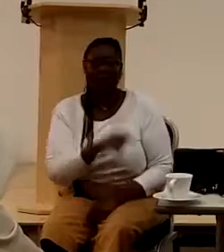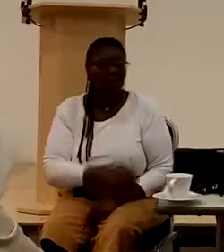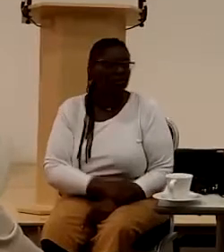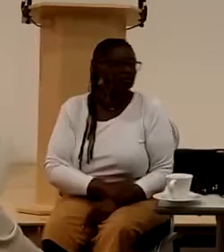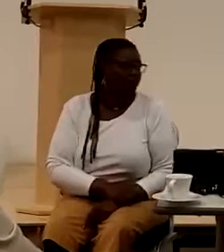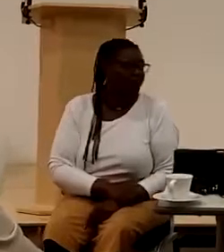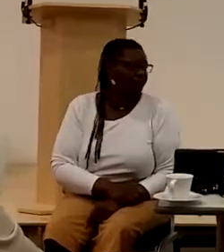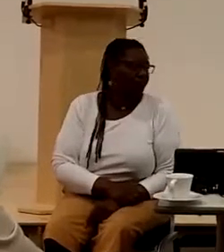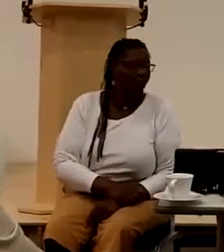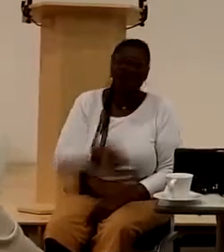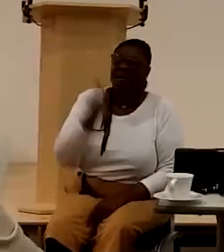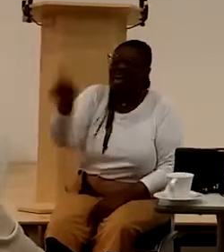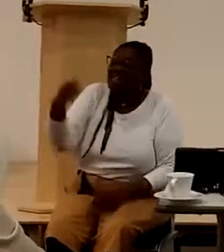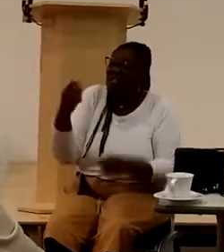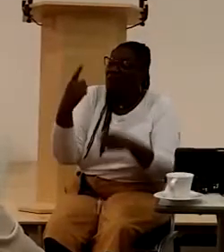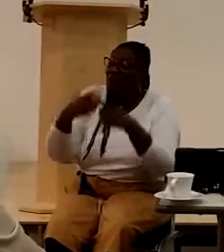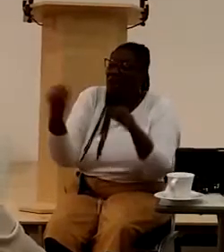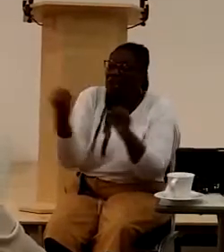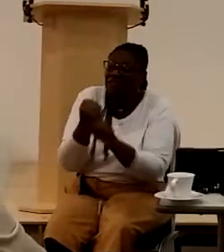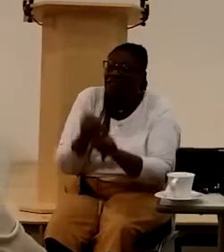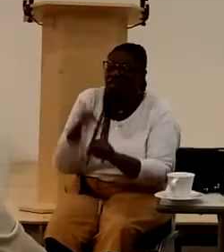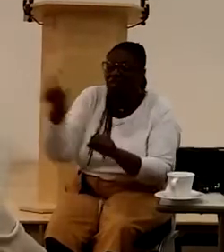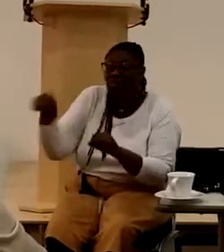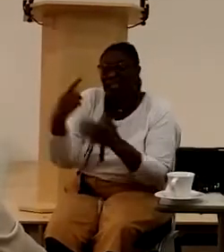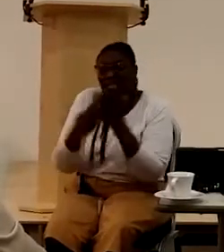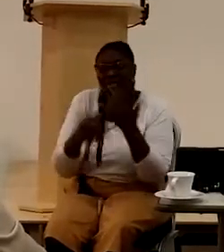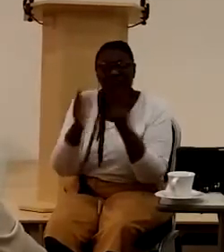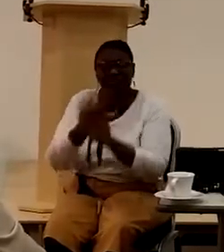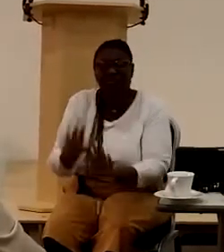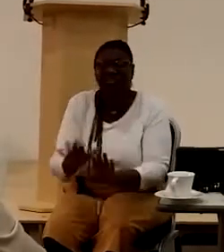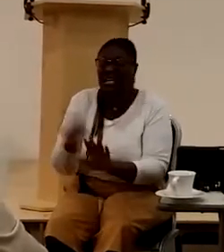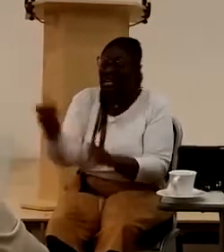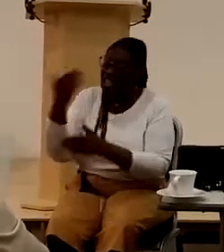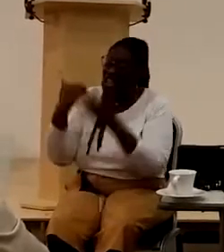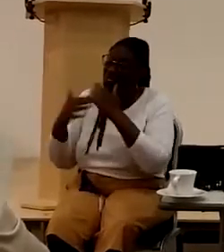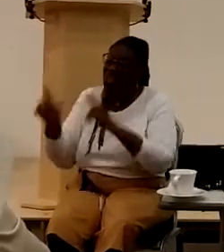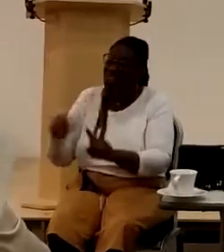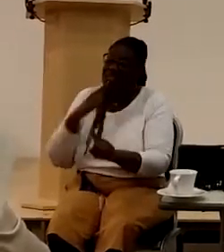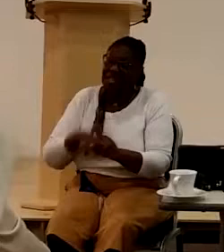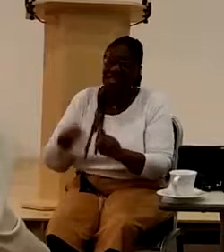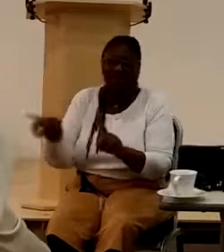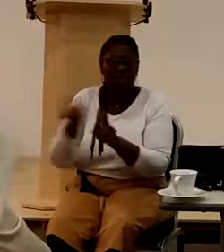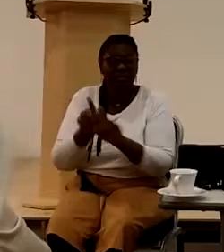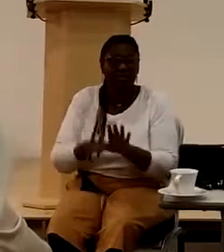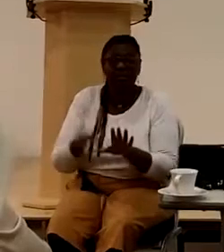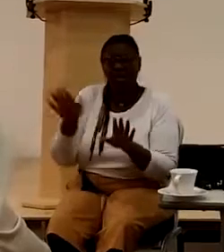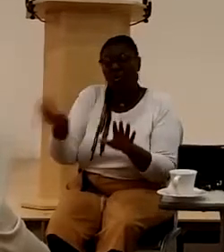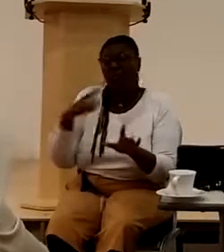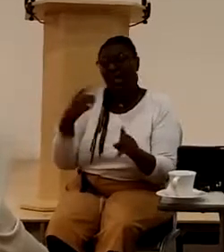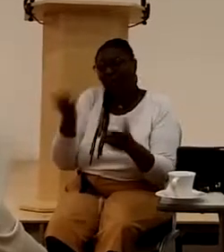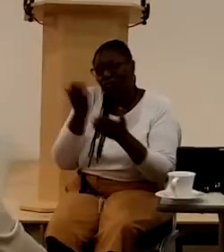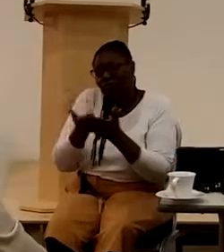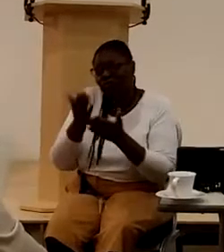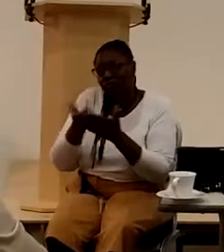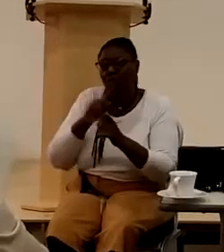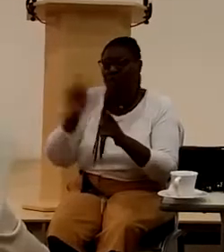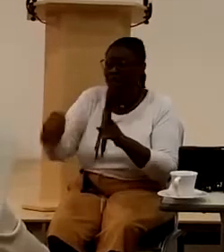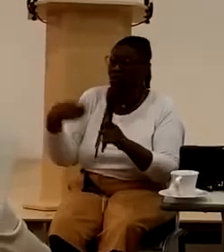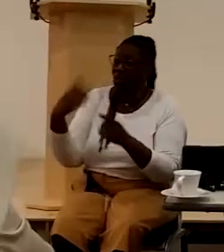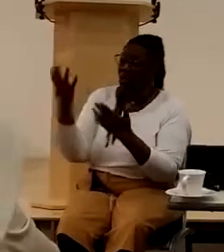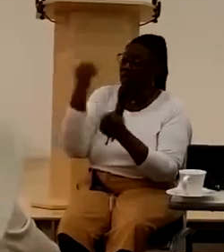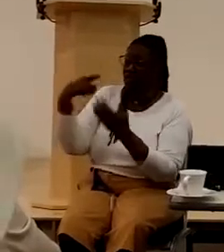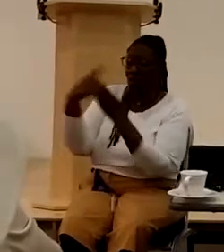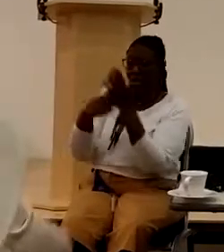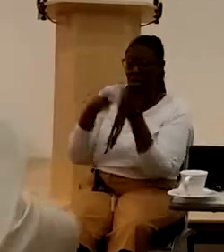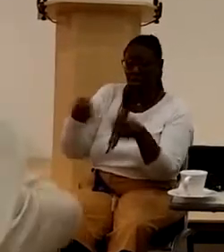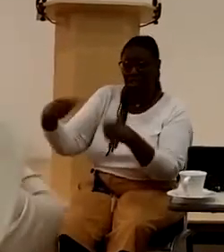Sadly, there's no quick fix to the issues that we face. History taught us that power never seems without demand. Taking legal